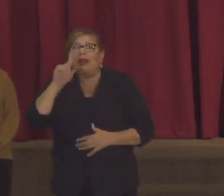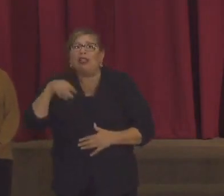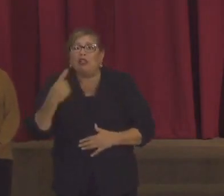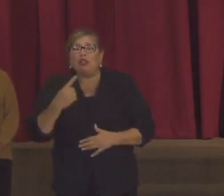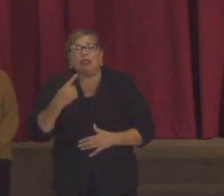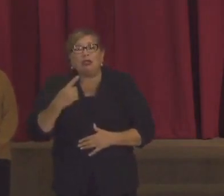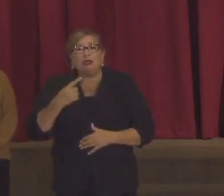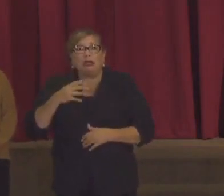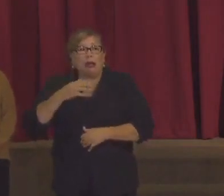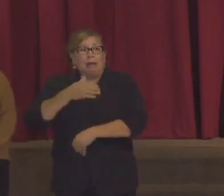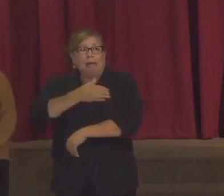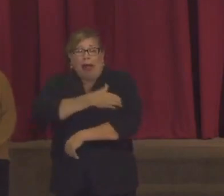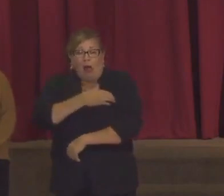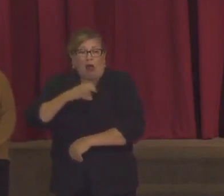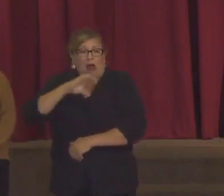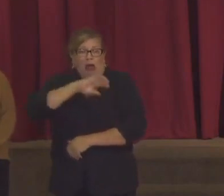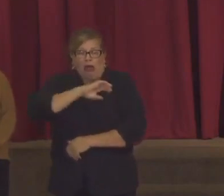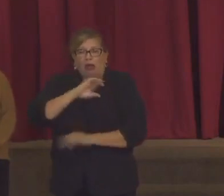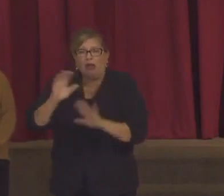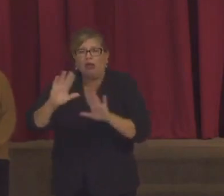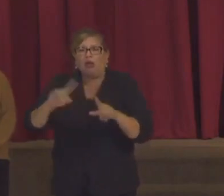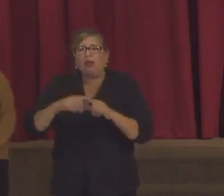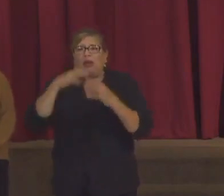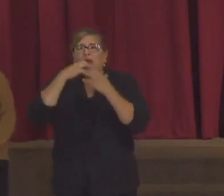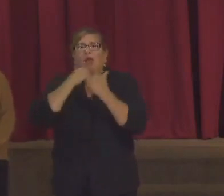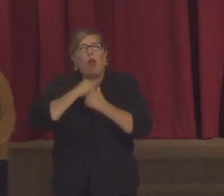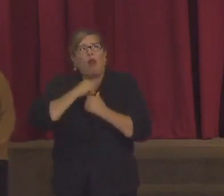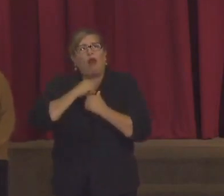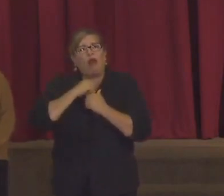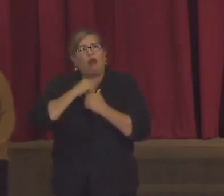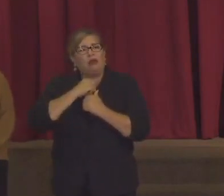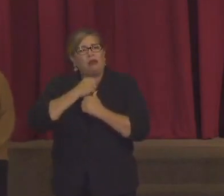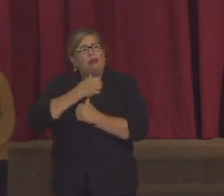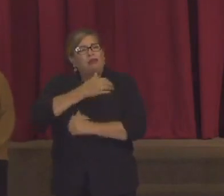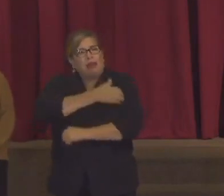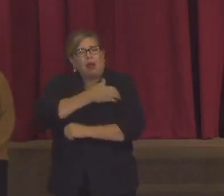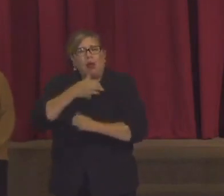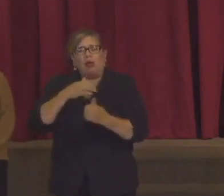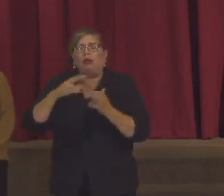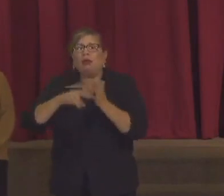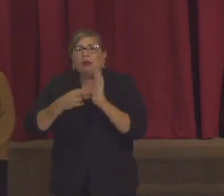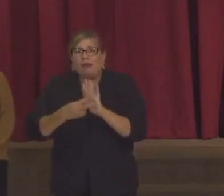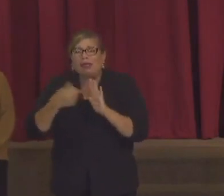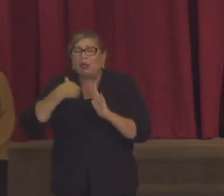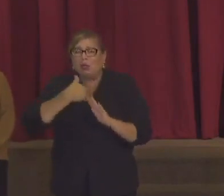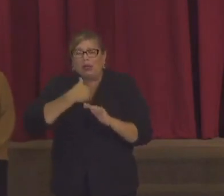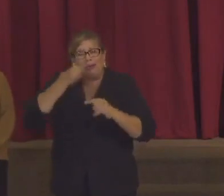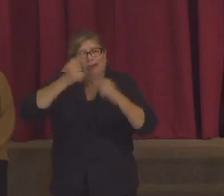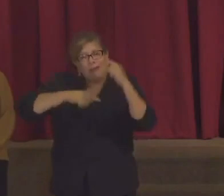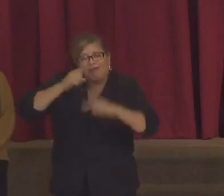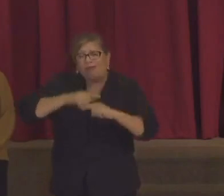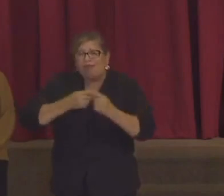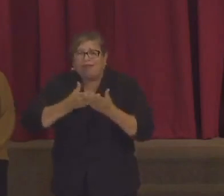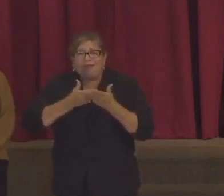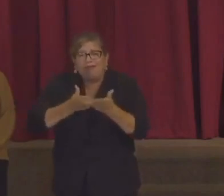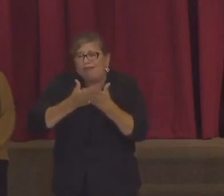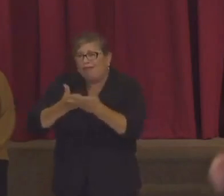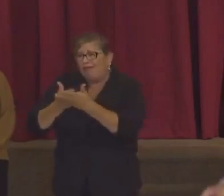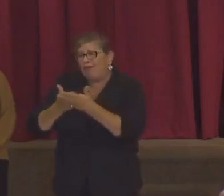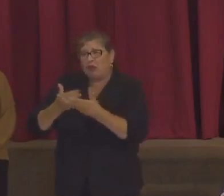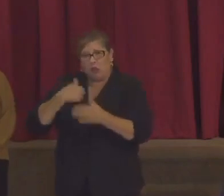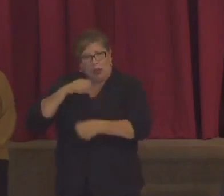violence. As many know, we have been working with mayors on deploying National Guard, the